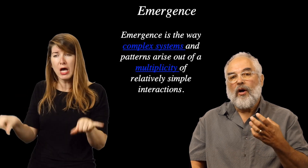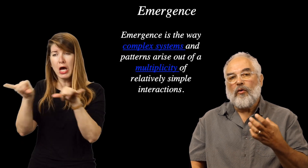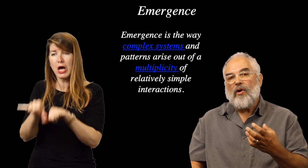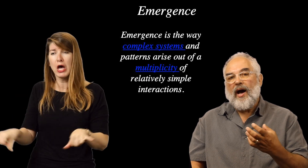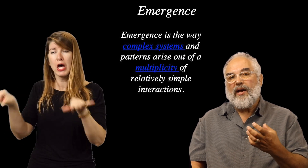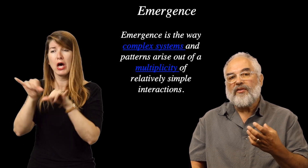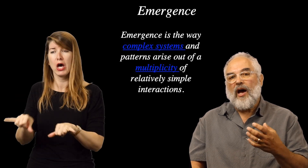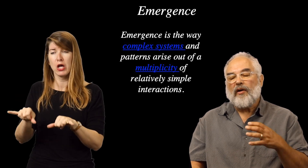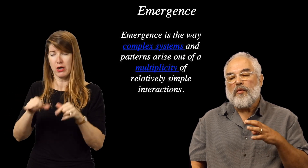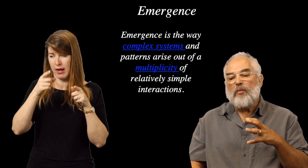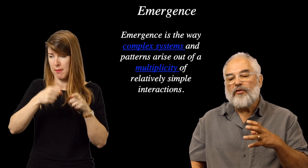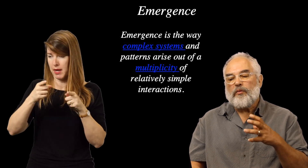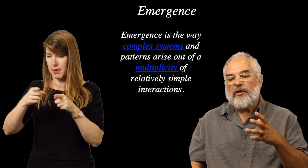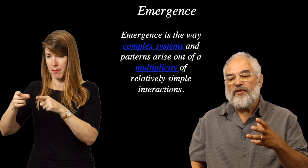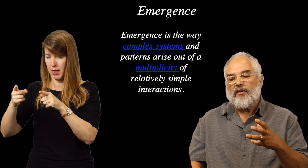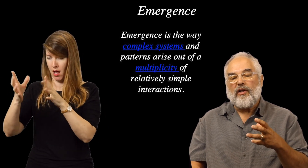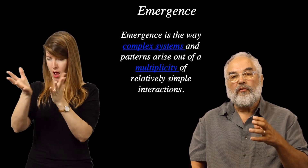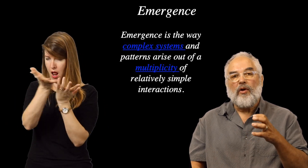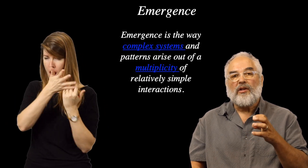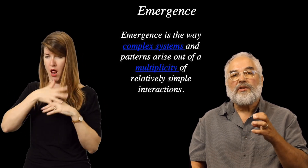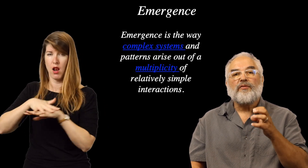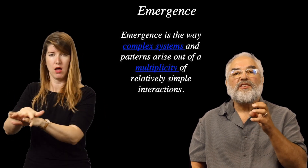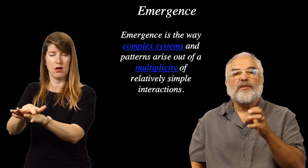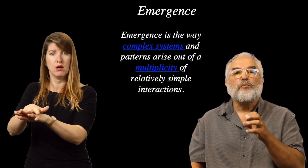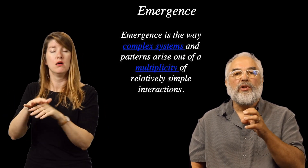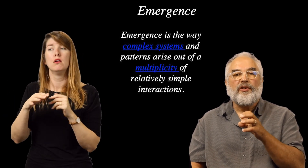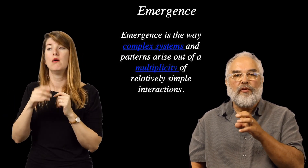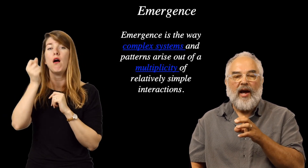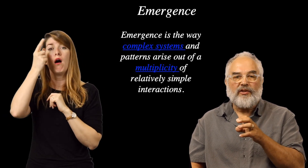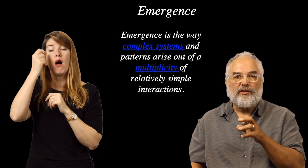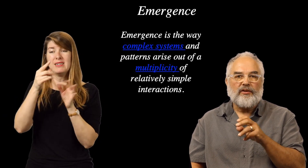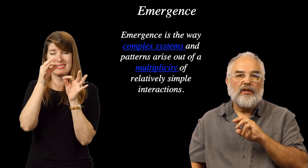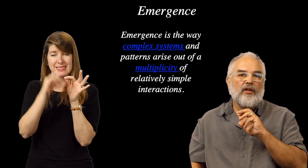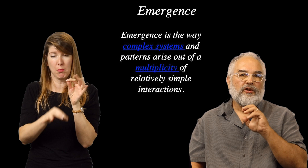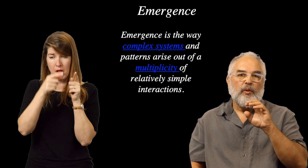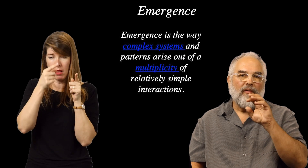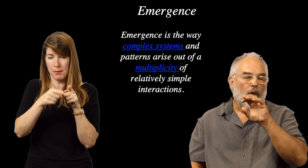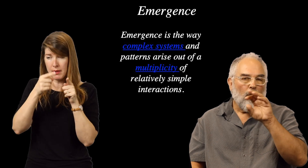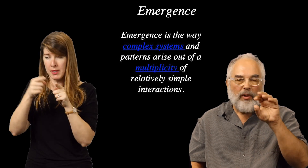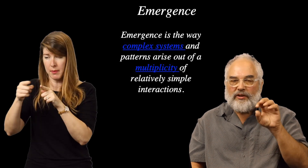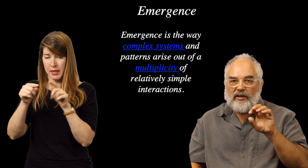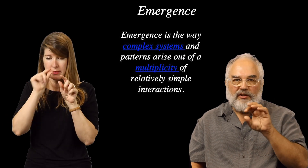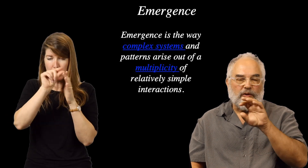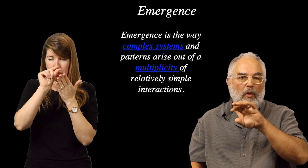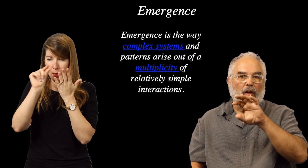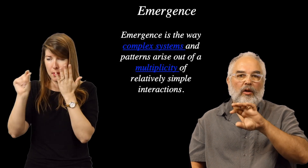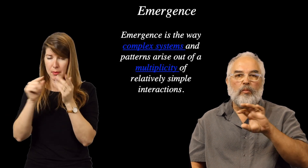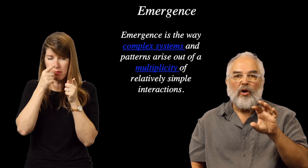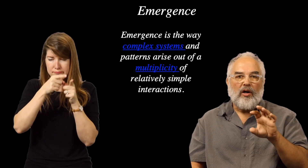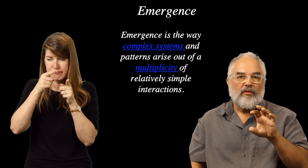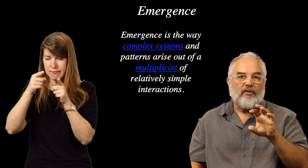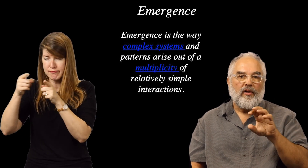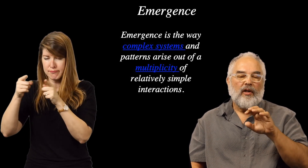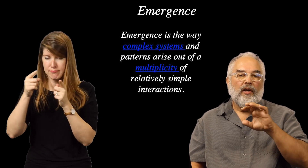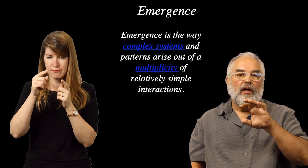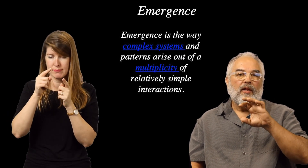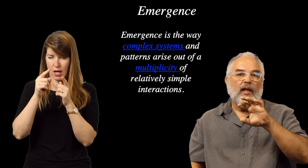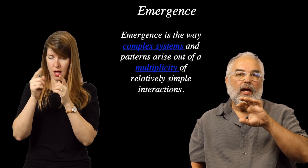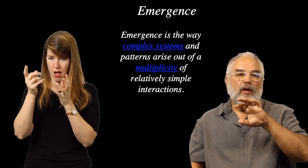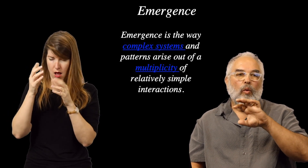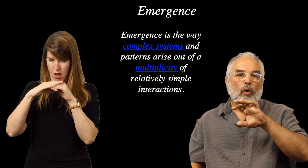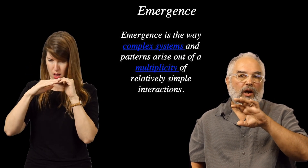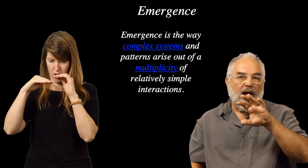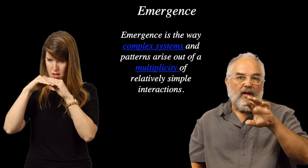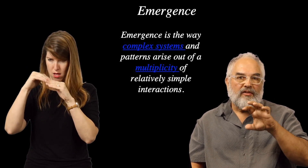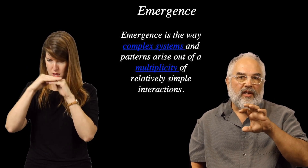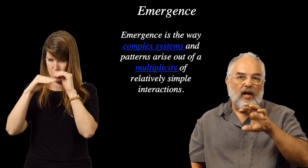patterns arise out of a multiplicity of relatively simple interactions. So we have a whole bunch of these small little parts